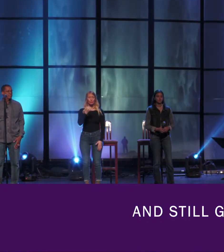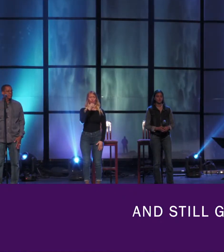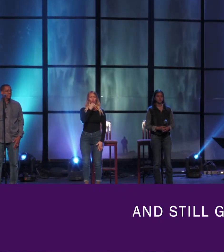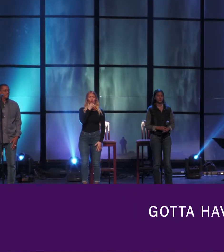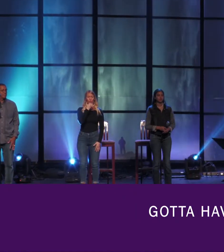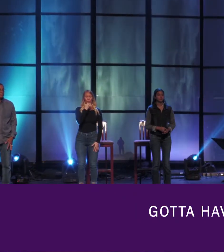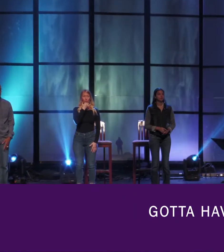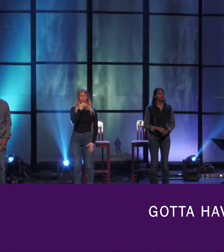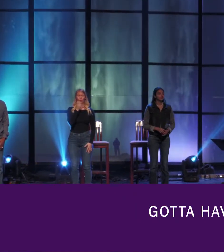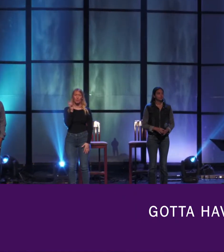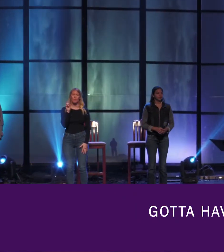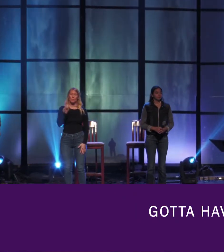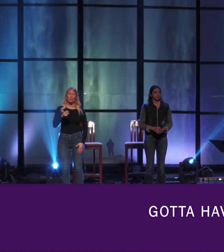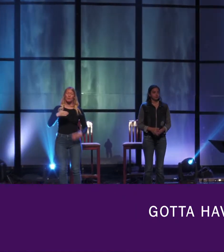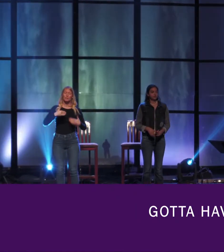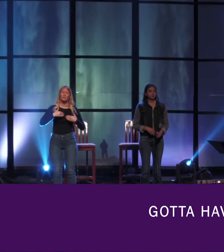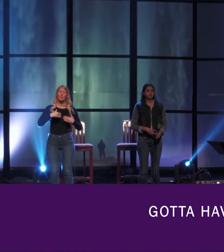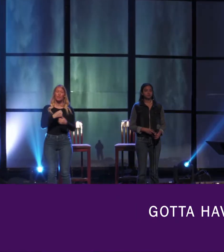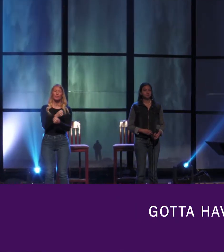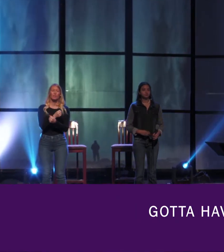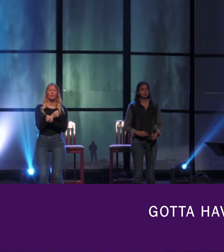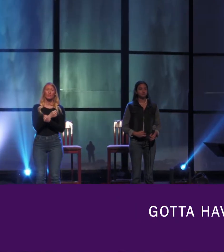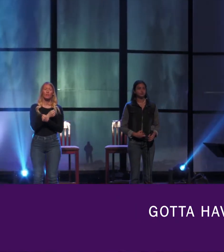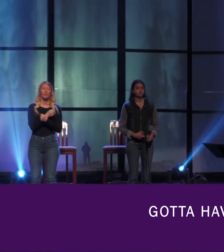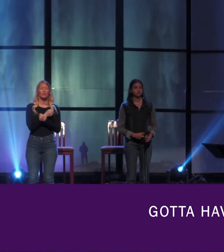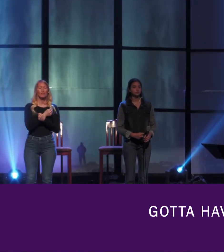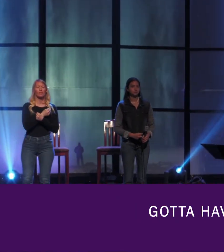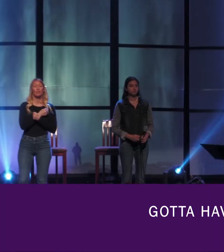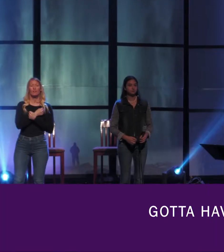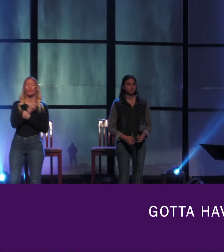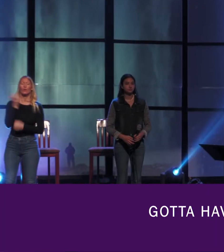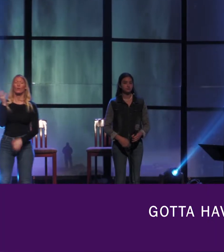wrong. Gotta have love.